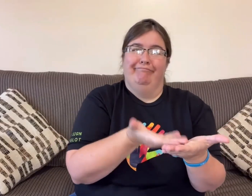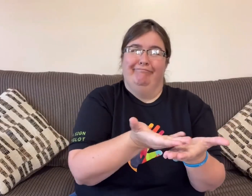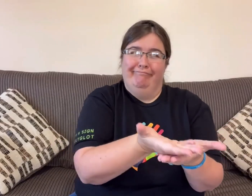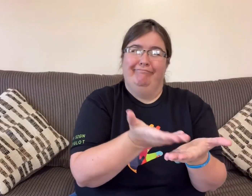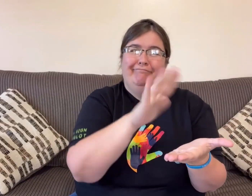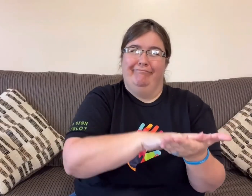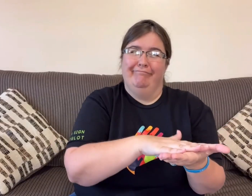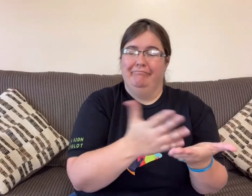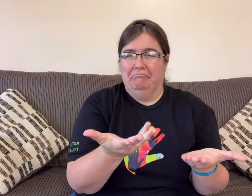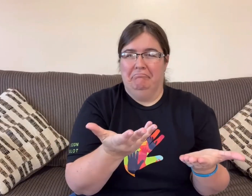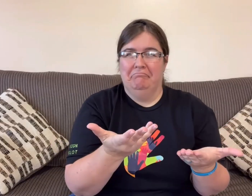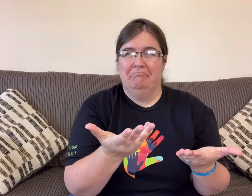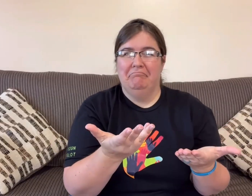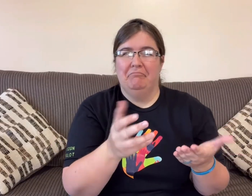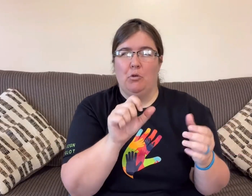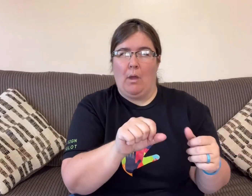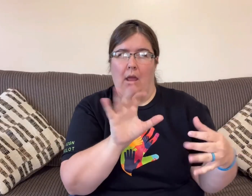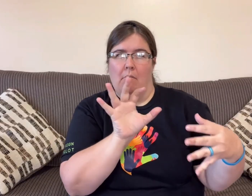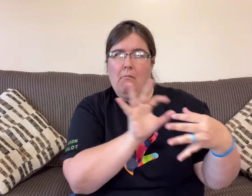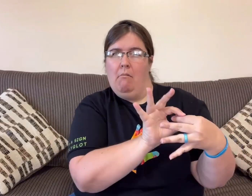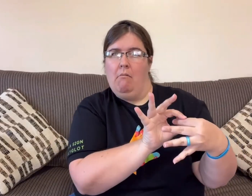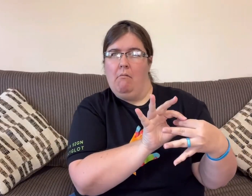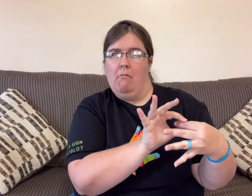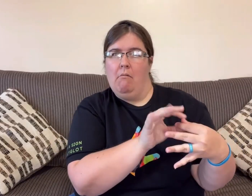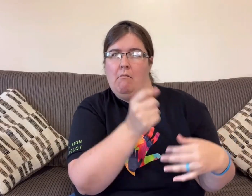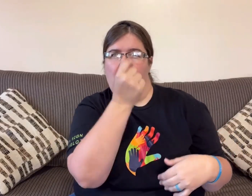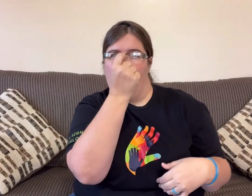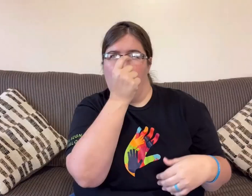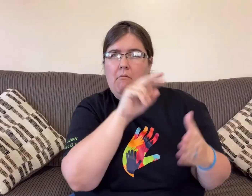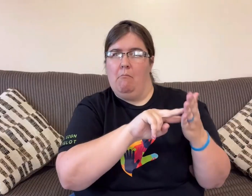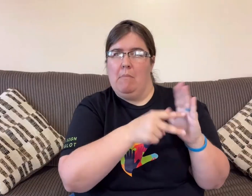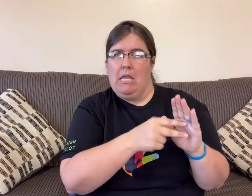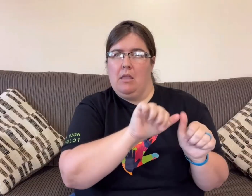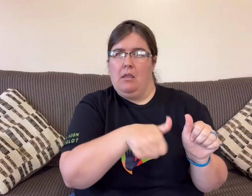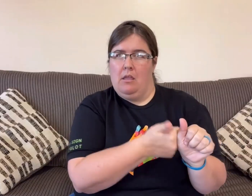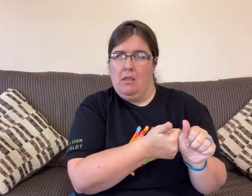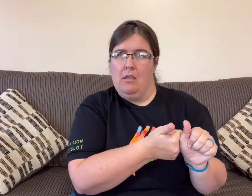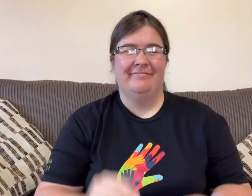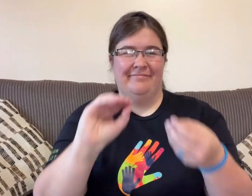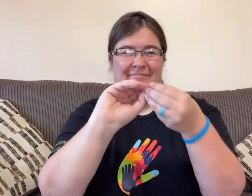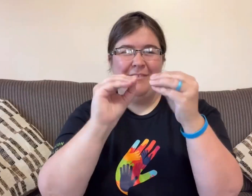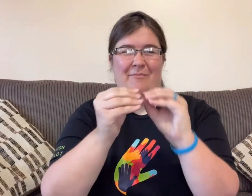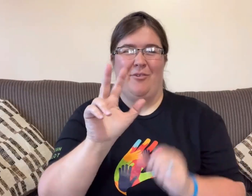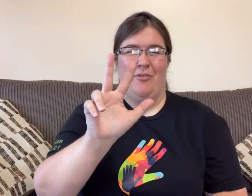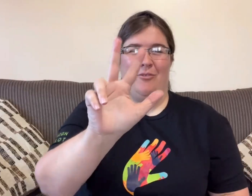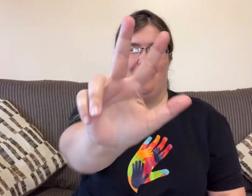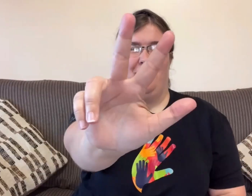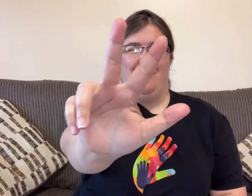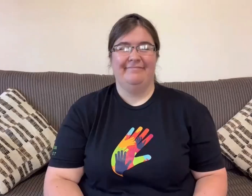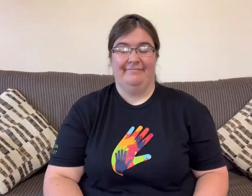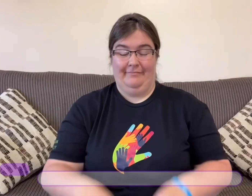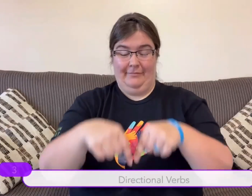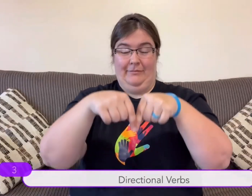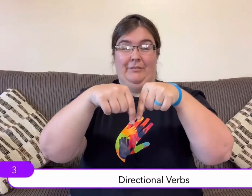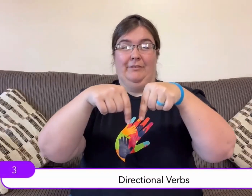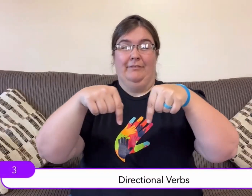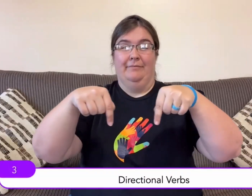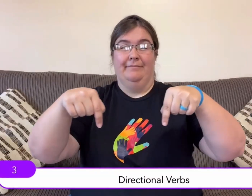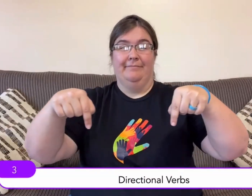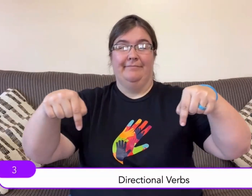hamburgers or pancakes. You can easily link the meaning to the sign in your mind. Number three, directional